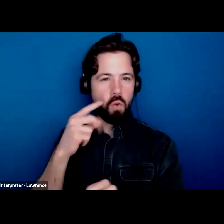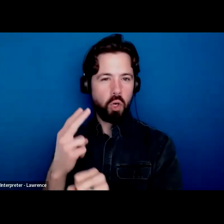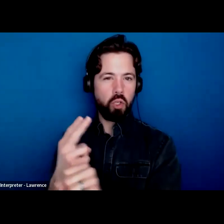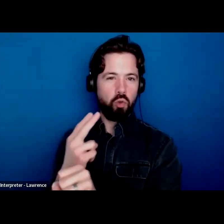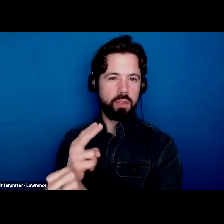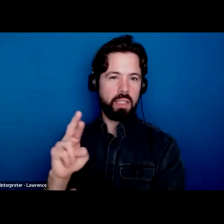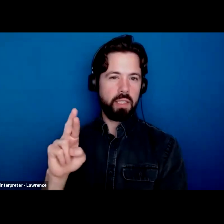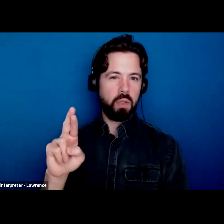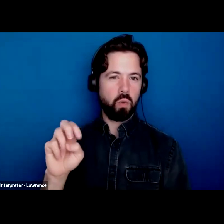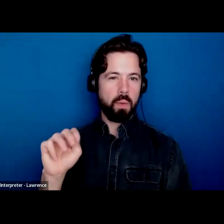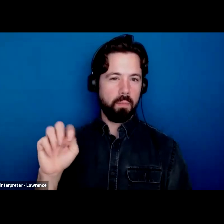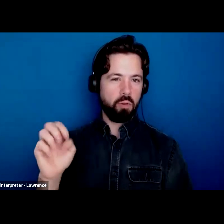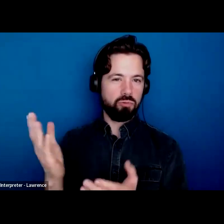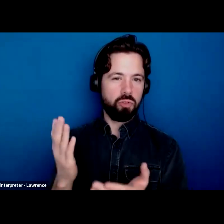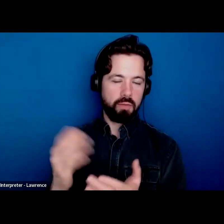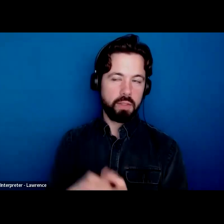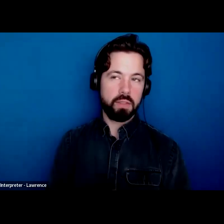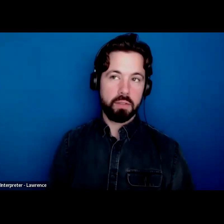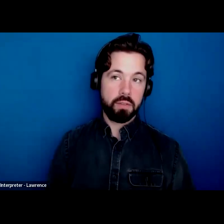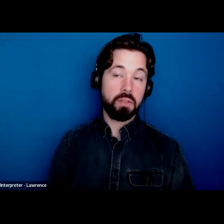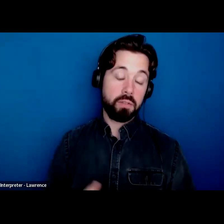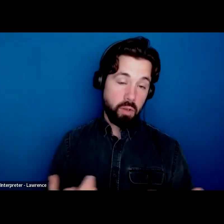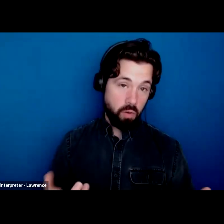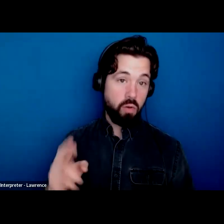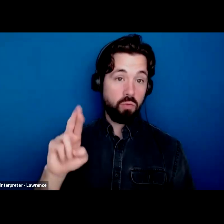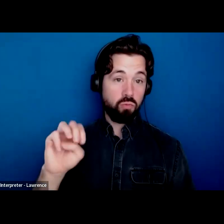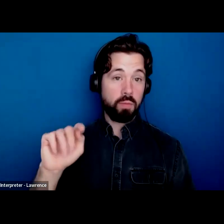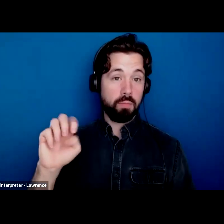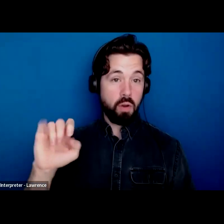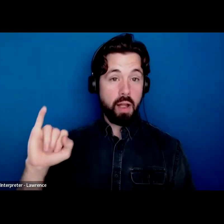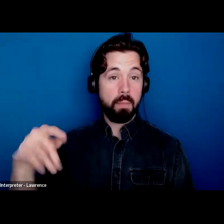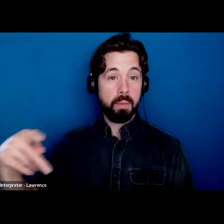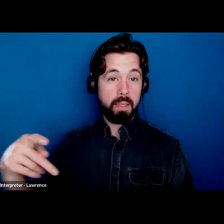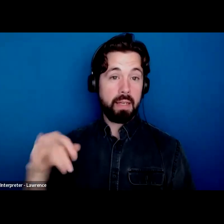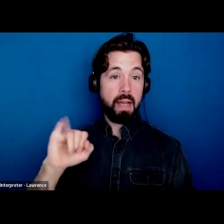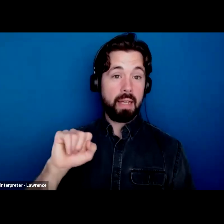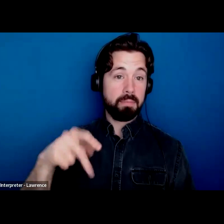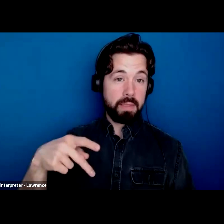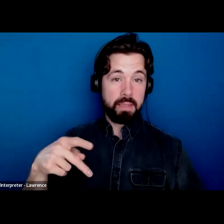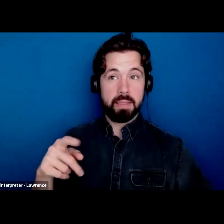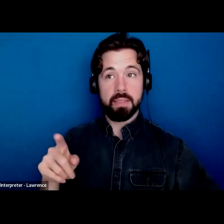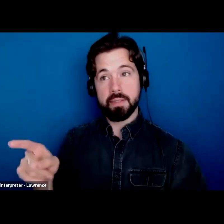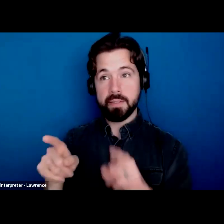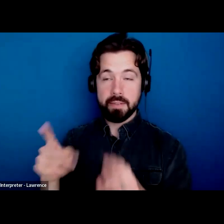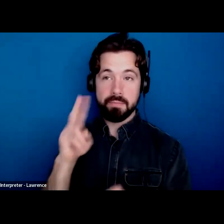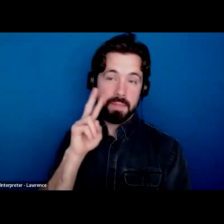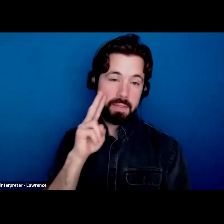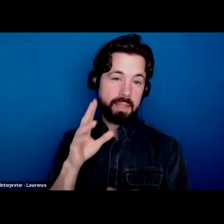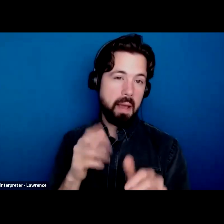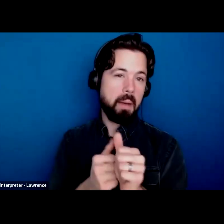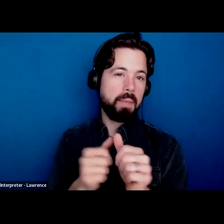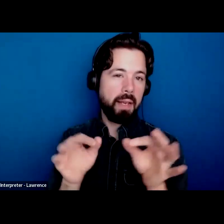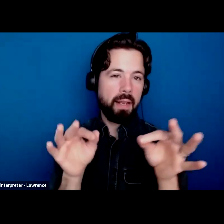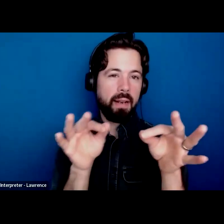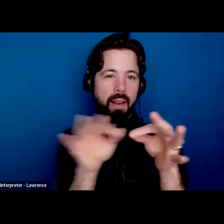And so we'll see remote IPPs and IFSPs. So we'll see what the update, we will see update language possibly